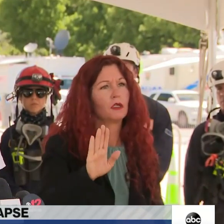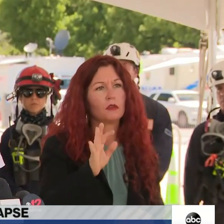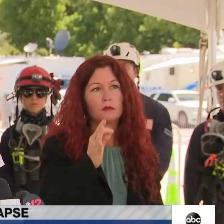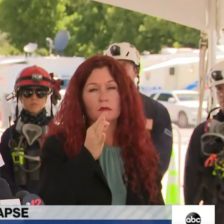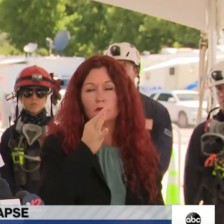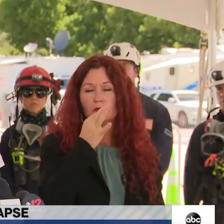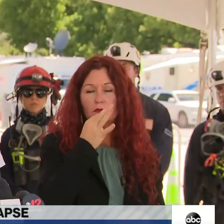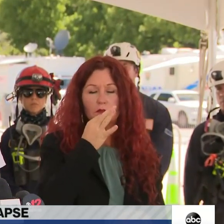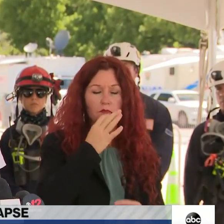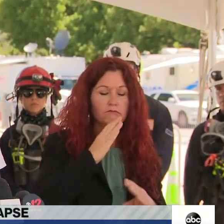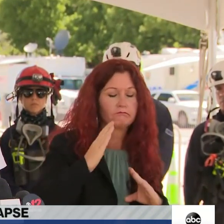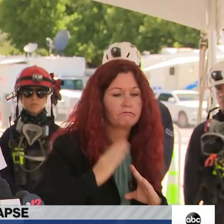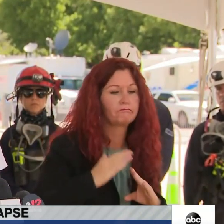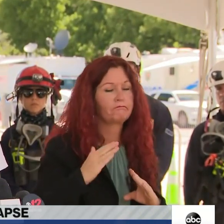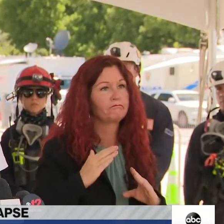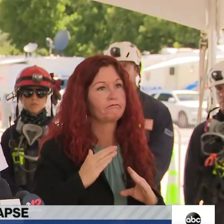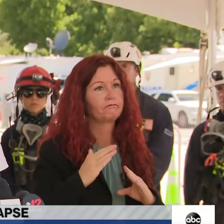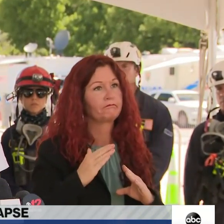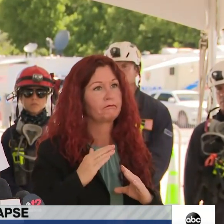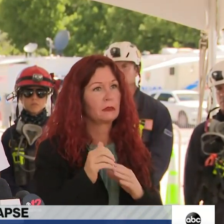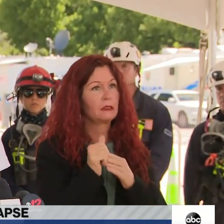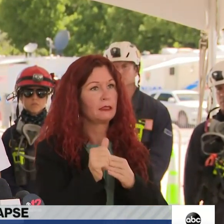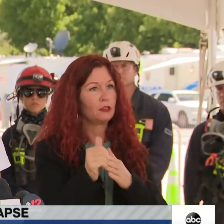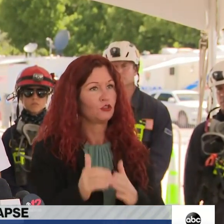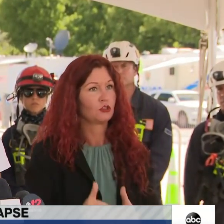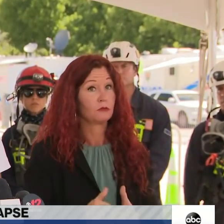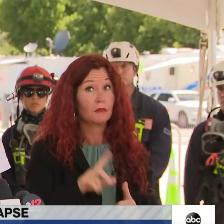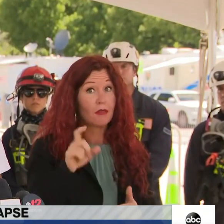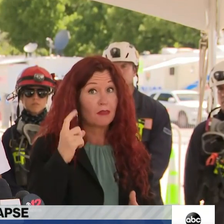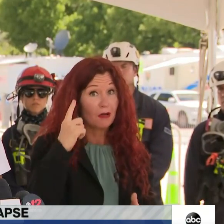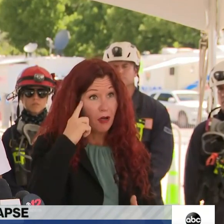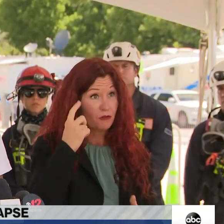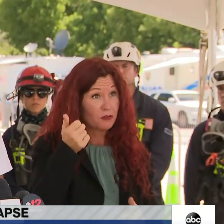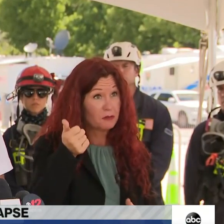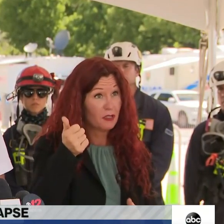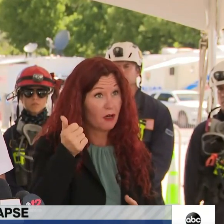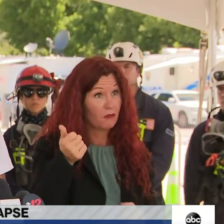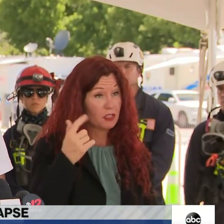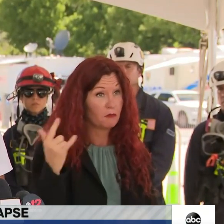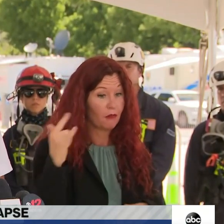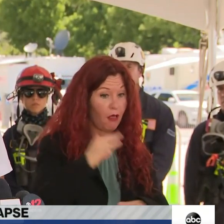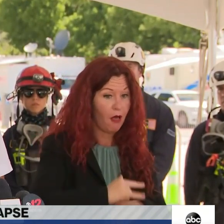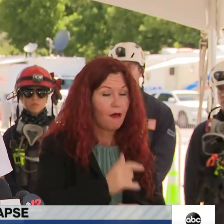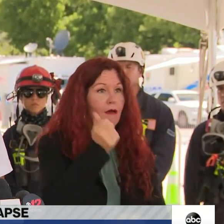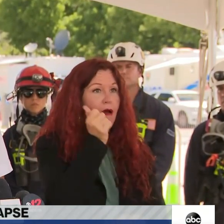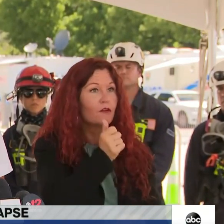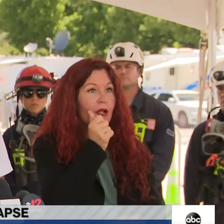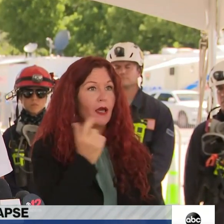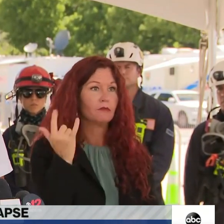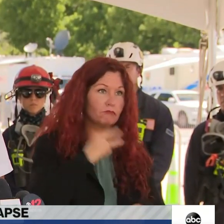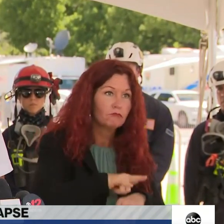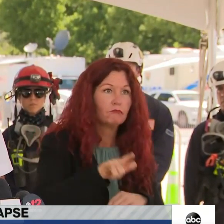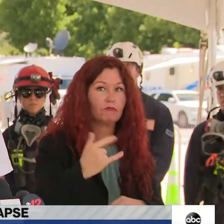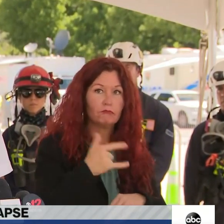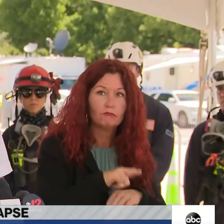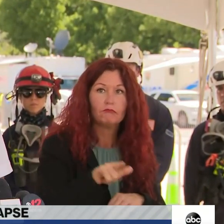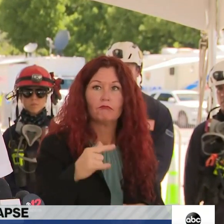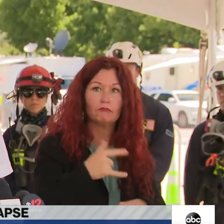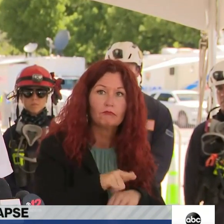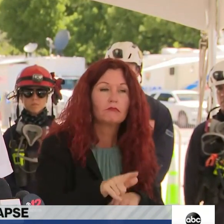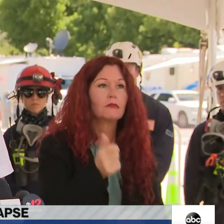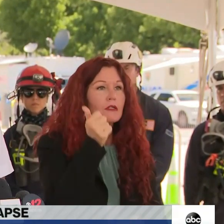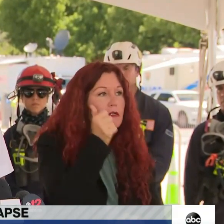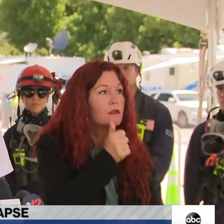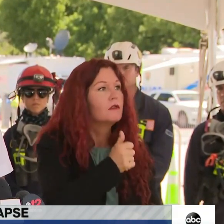see, the governor flies down almost every day to be here with us and support us and give